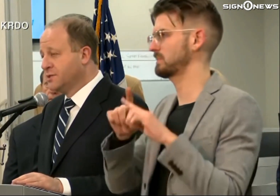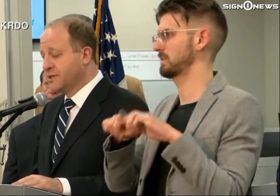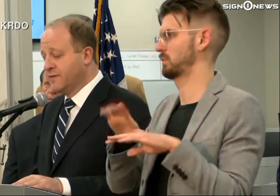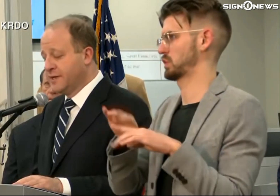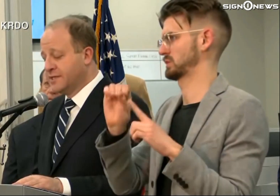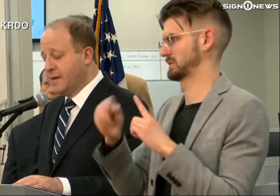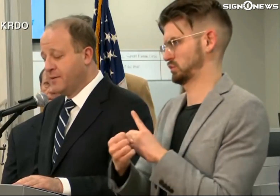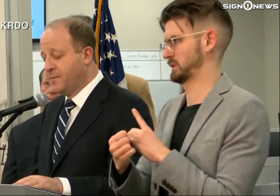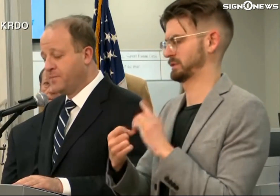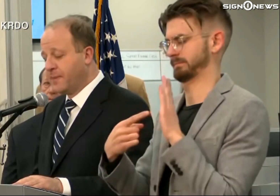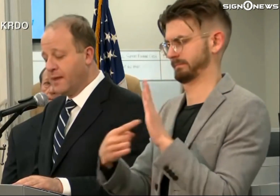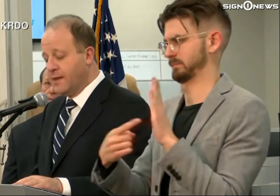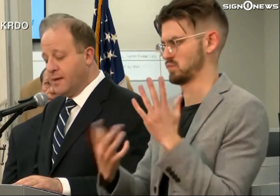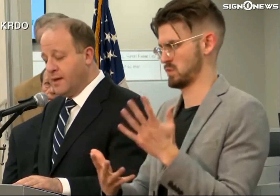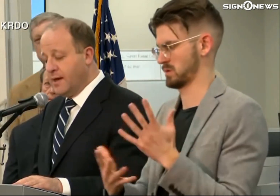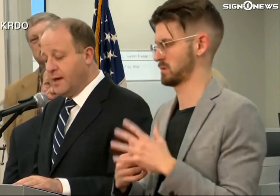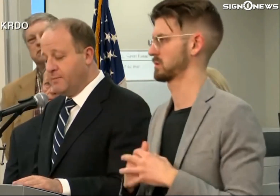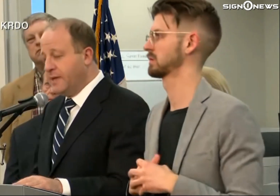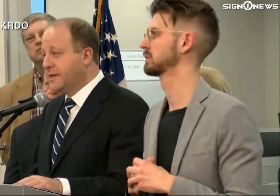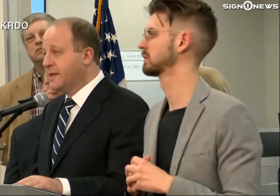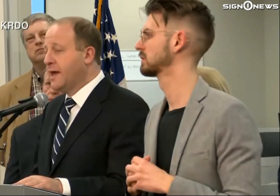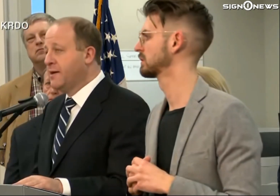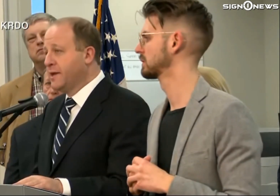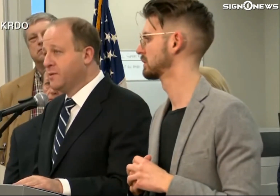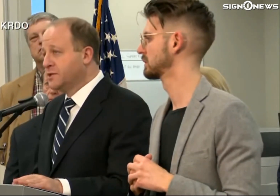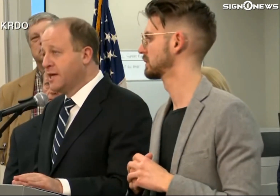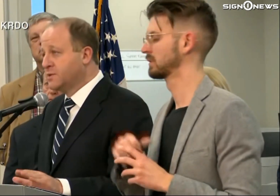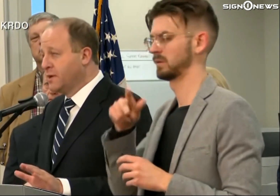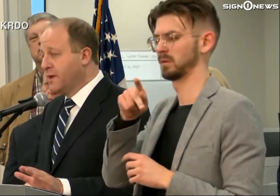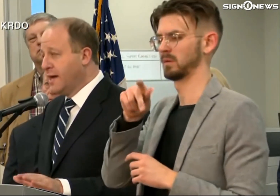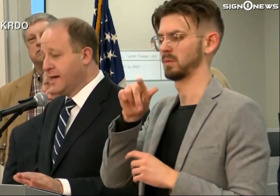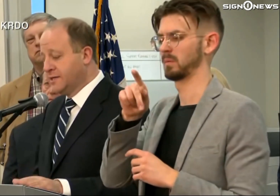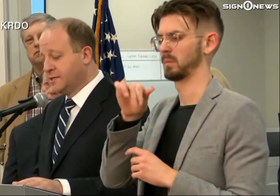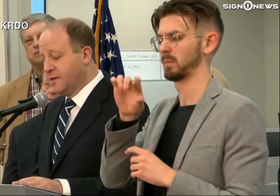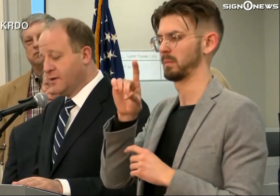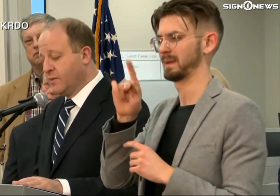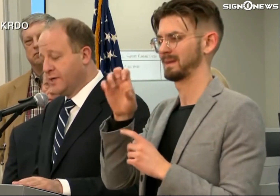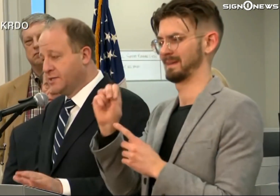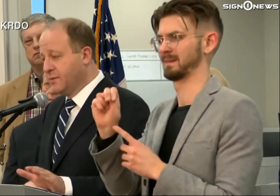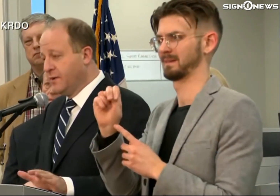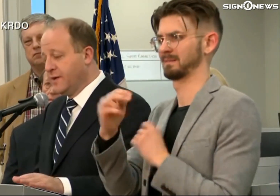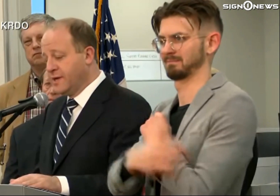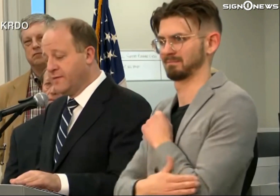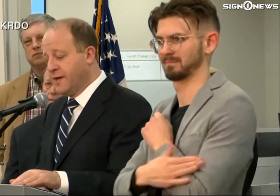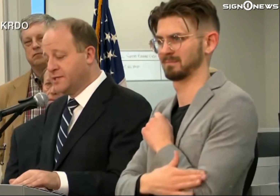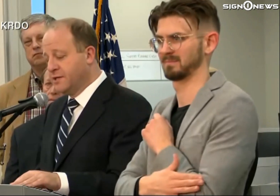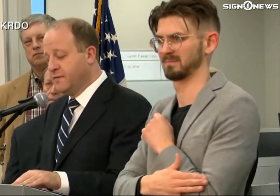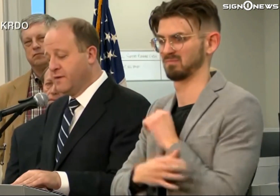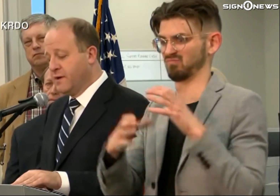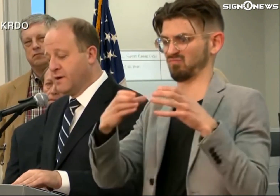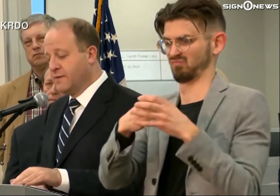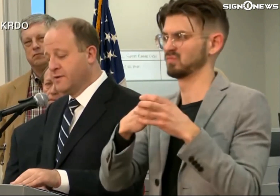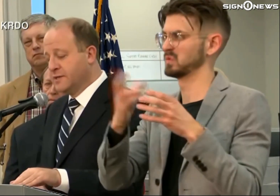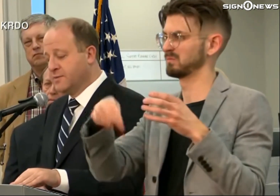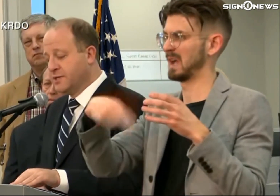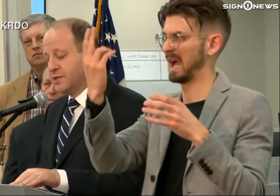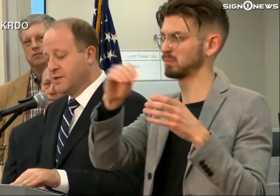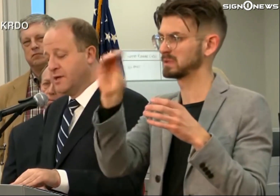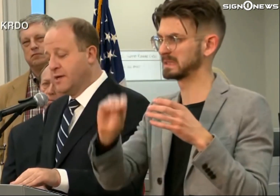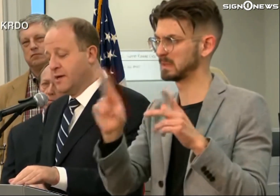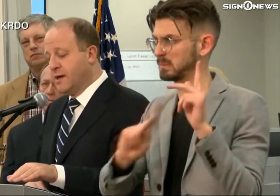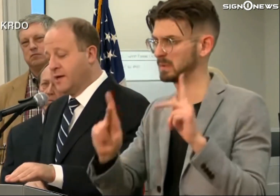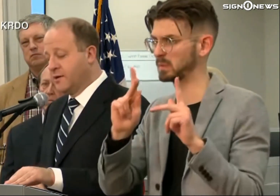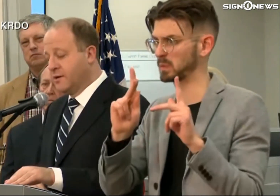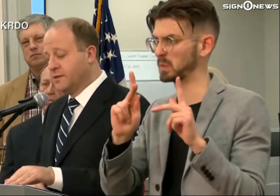situation. And I'll just give an example. Pitkin County, which has one of the highest rates that we've identified so far of